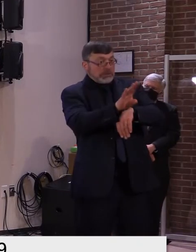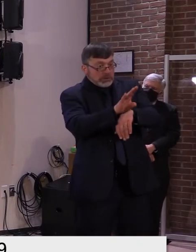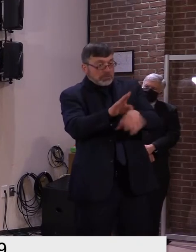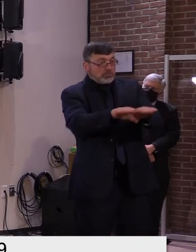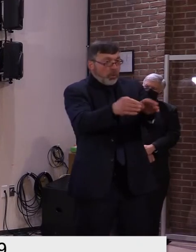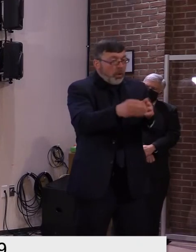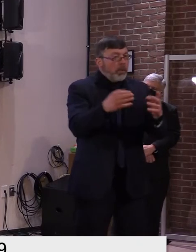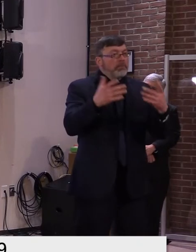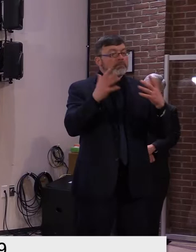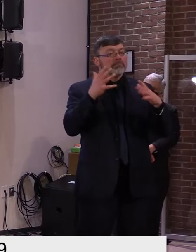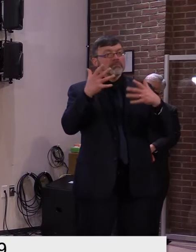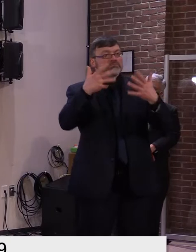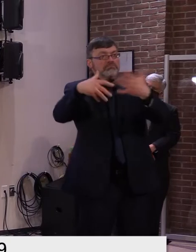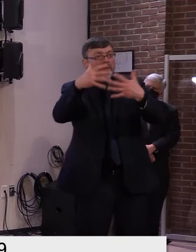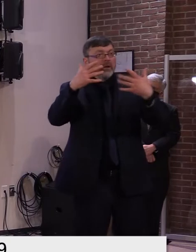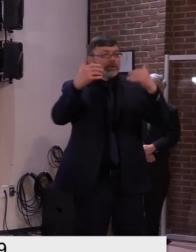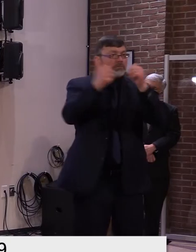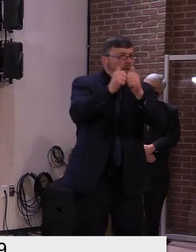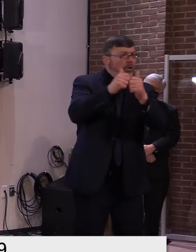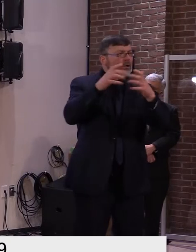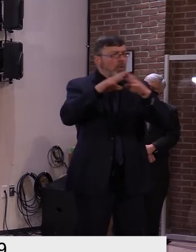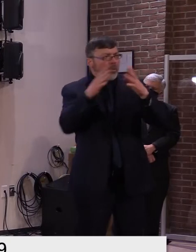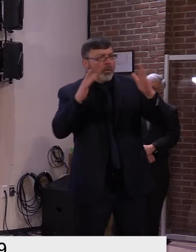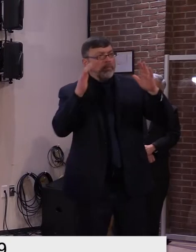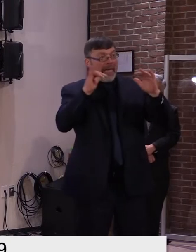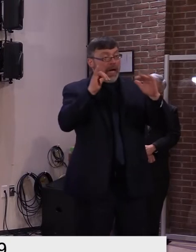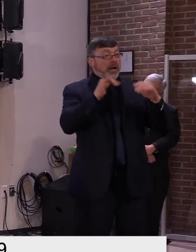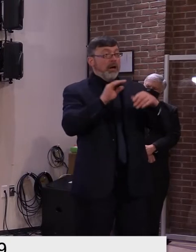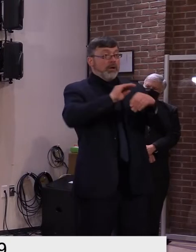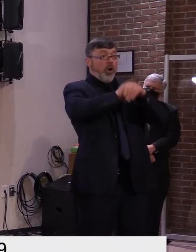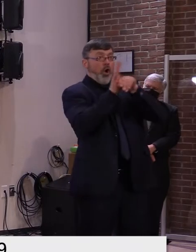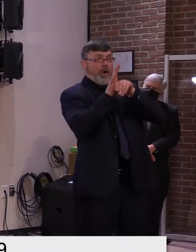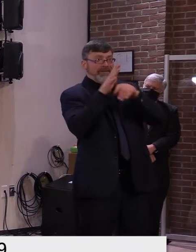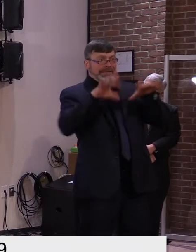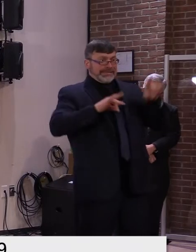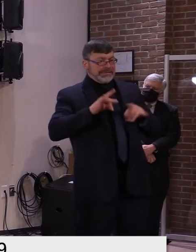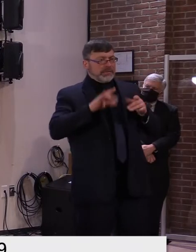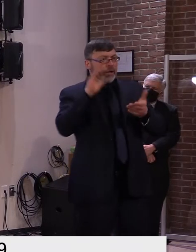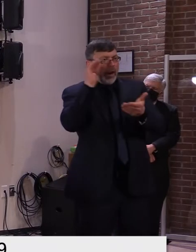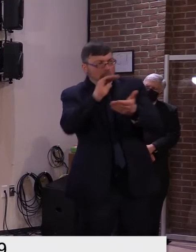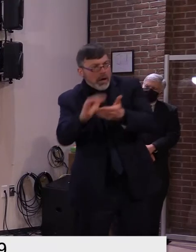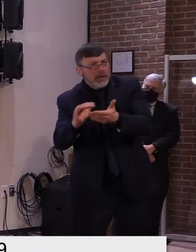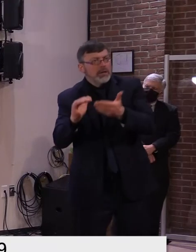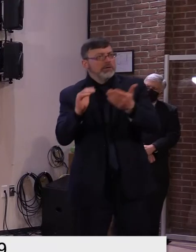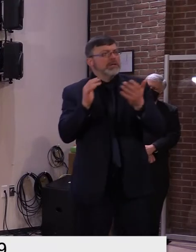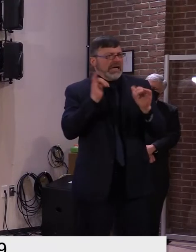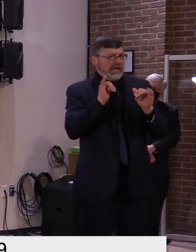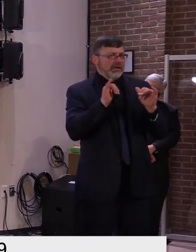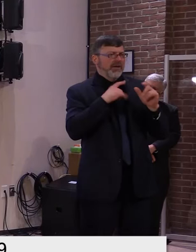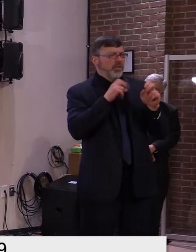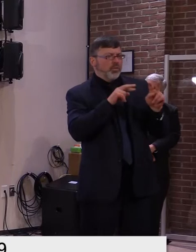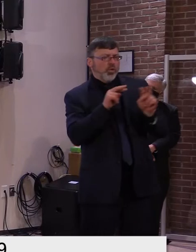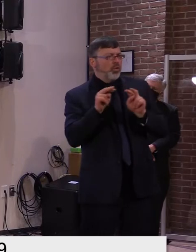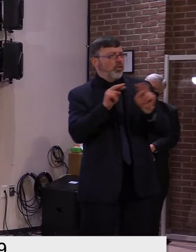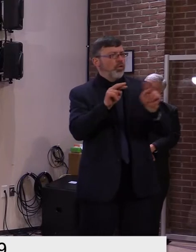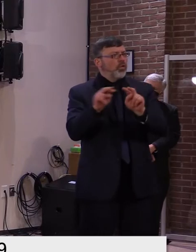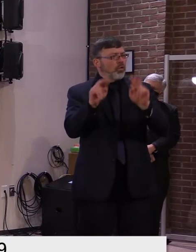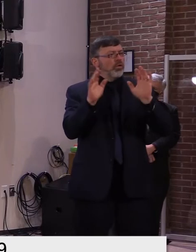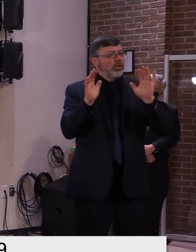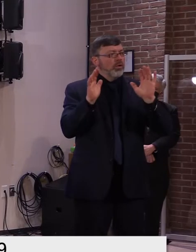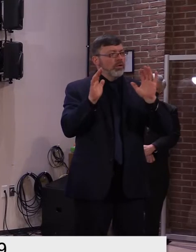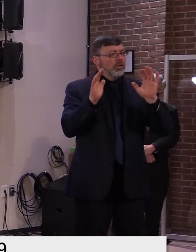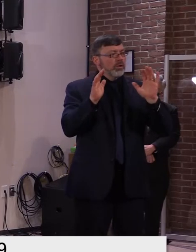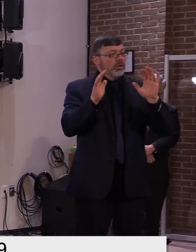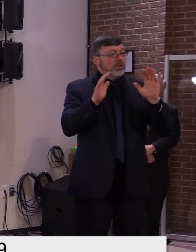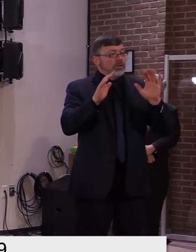this state of emergency. So I would expect you'll see the state of emergency over the next 3 months until